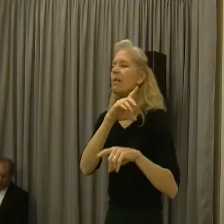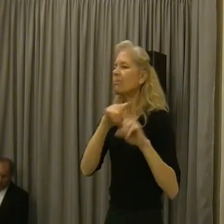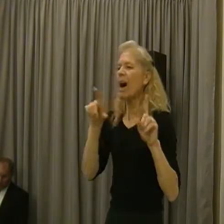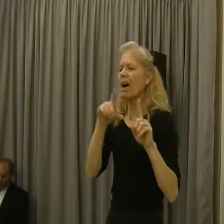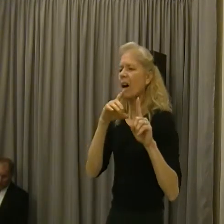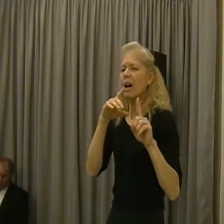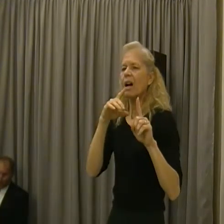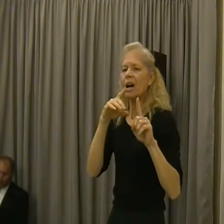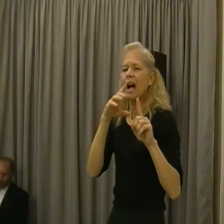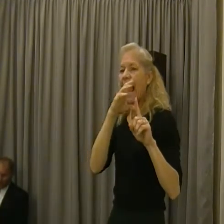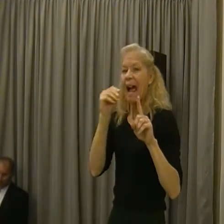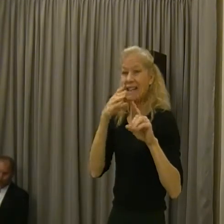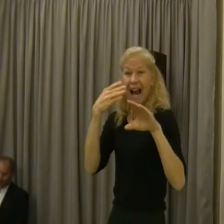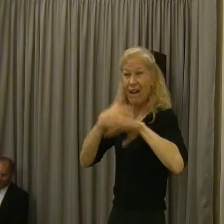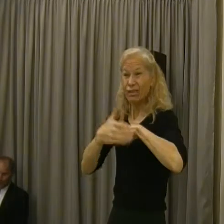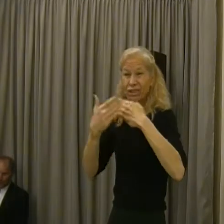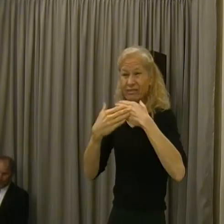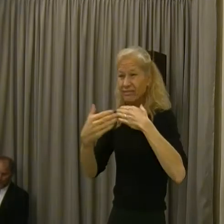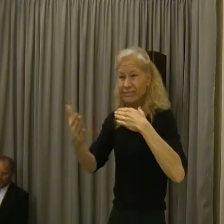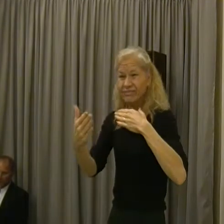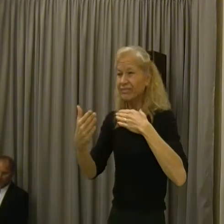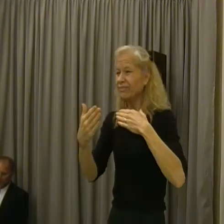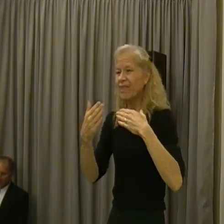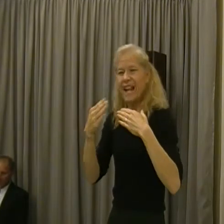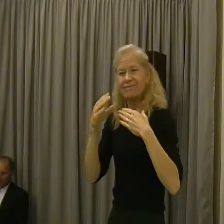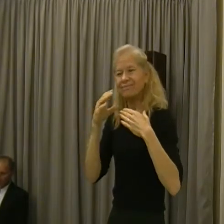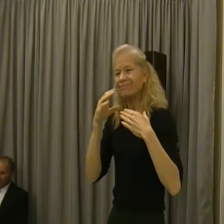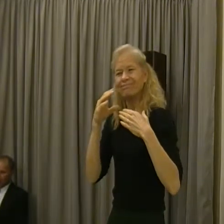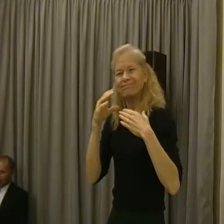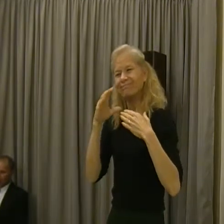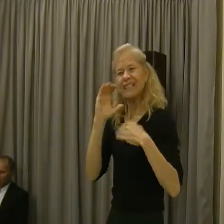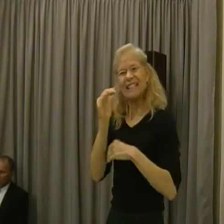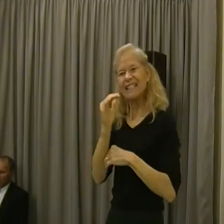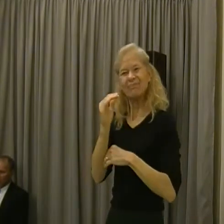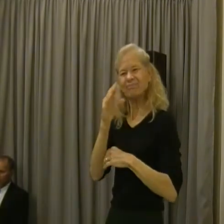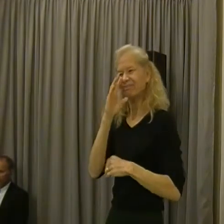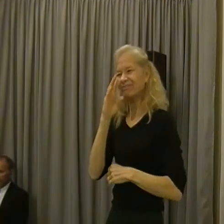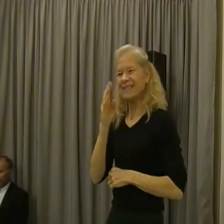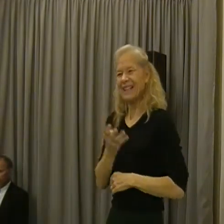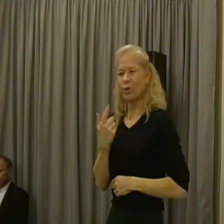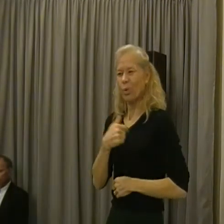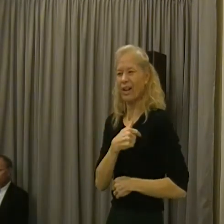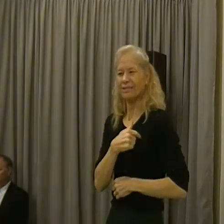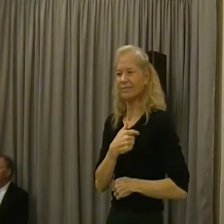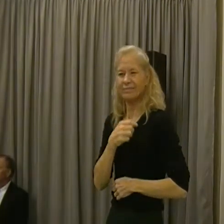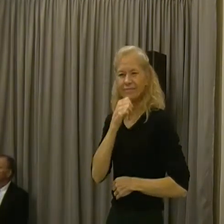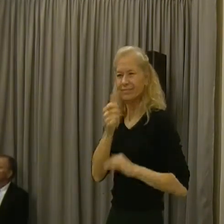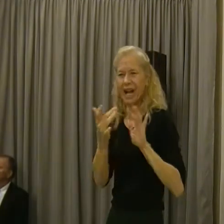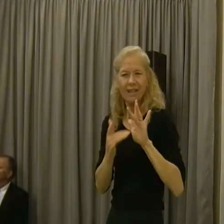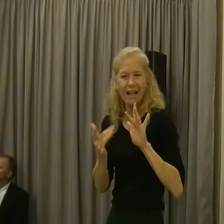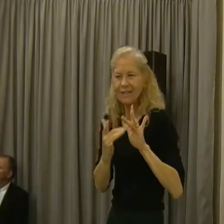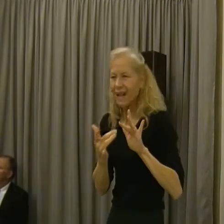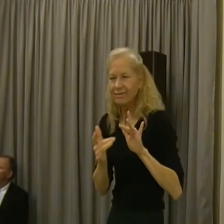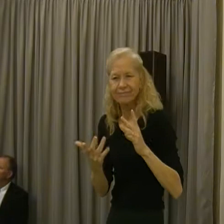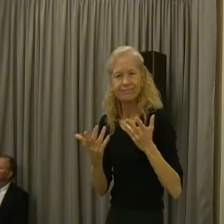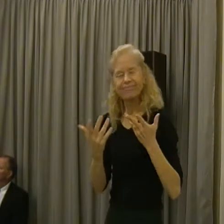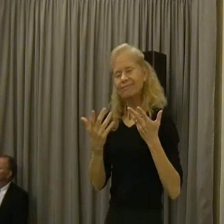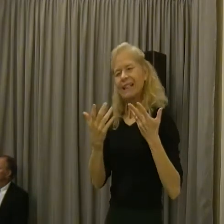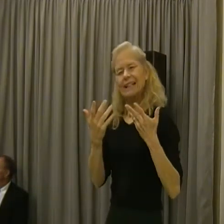now. Yeah, that's always a blessing. When you find that out, too. Not with my side of the family so much, but more with